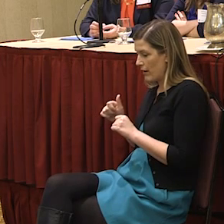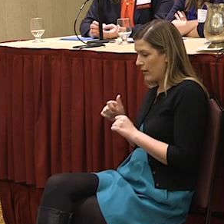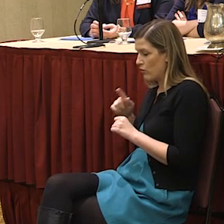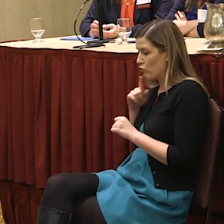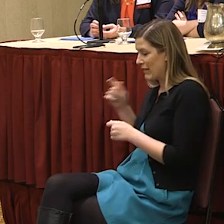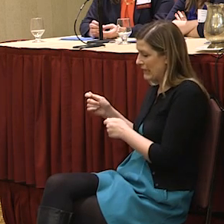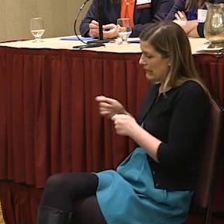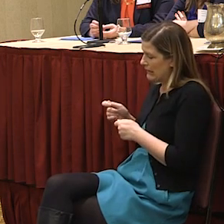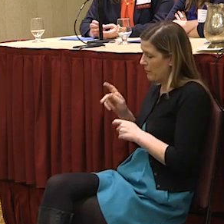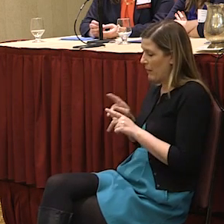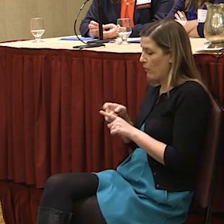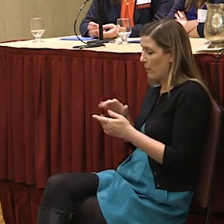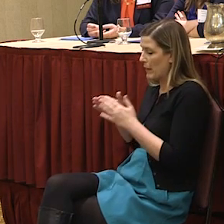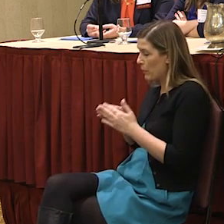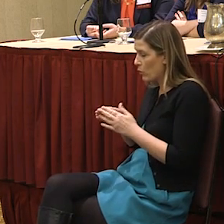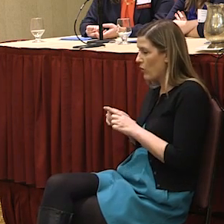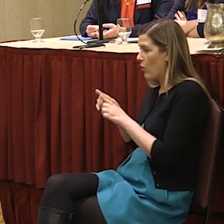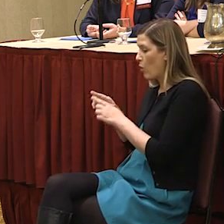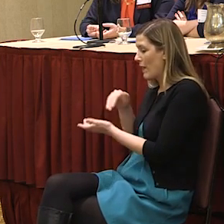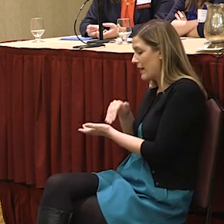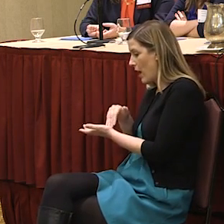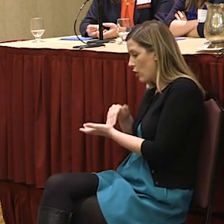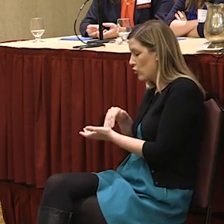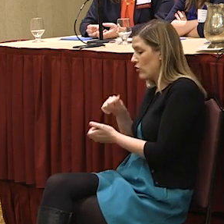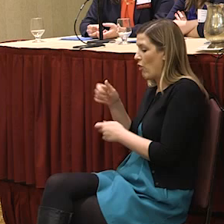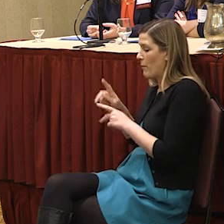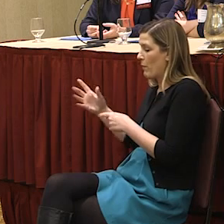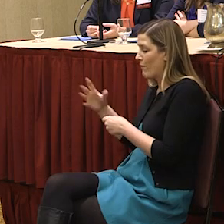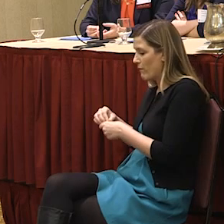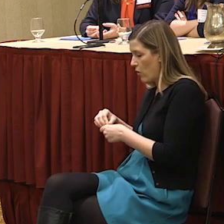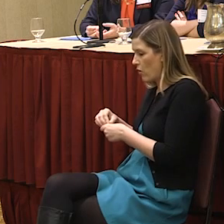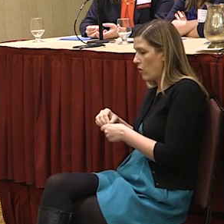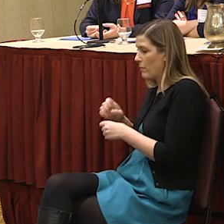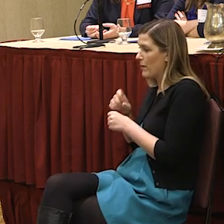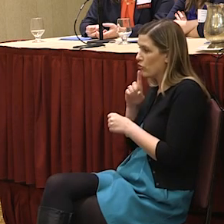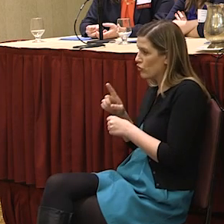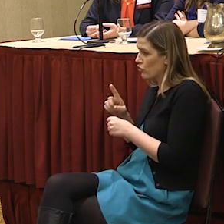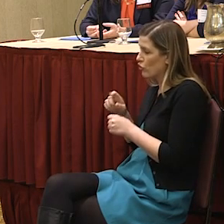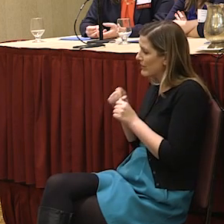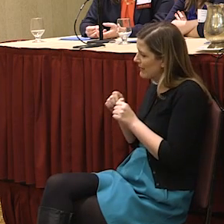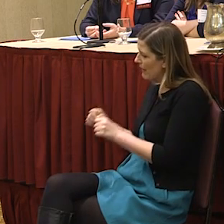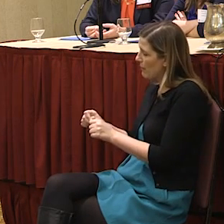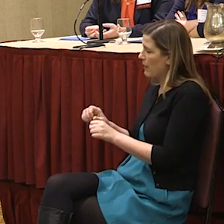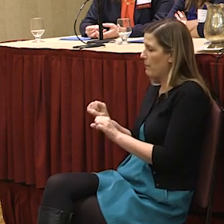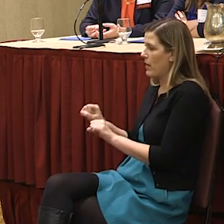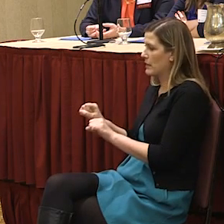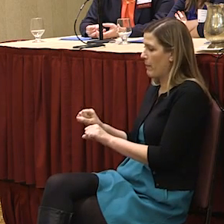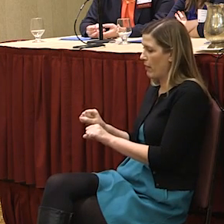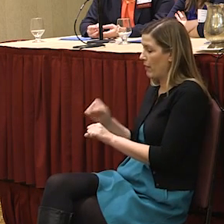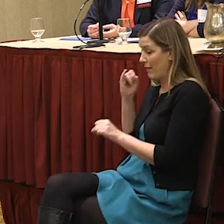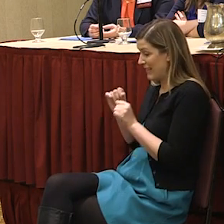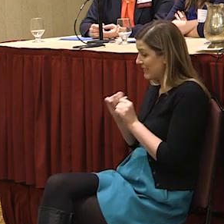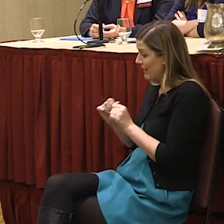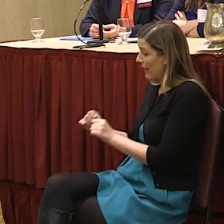community voices, but also of the providers, the people at the table, and really make sure that the sustainability is there. The sustainability is